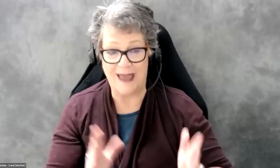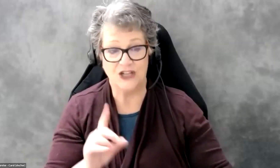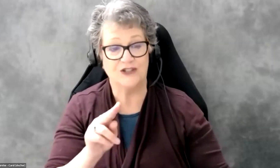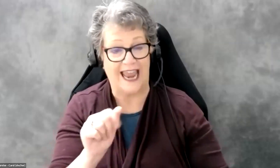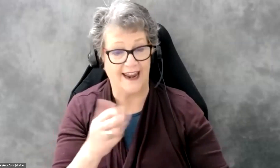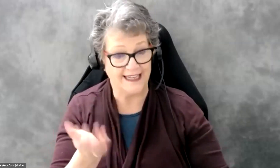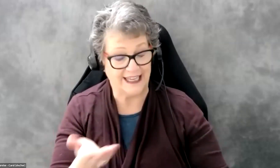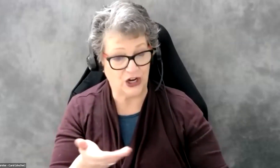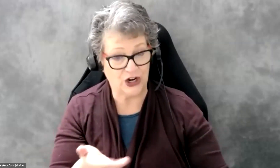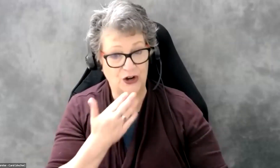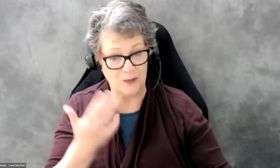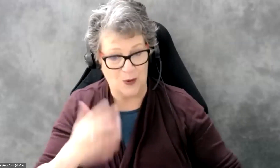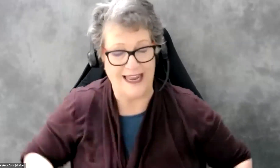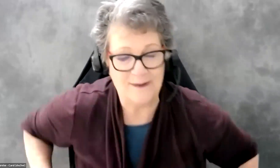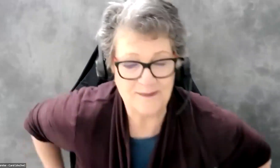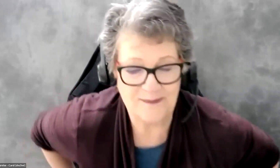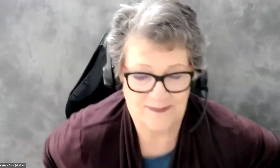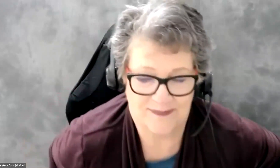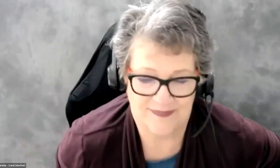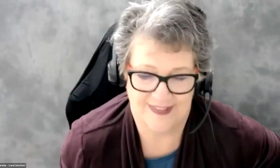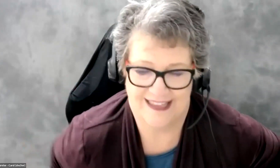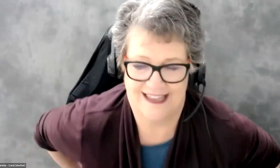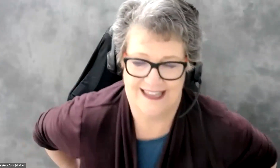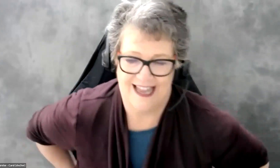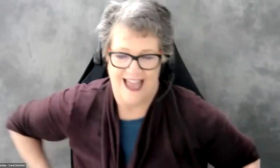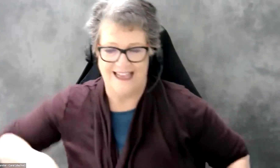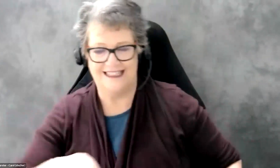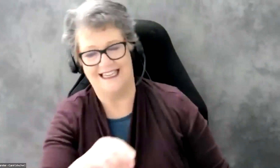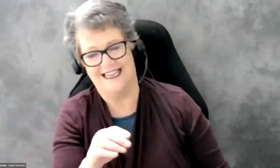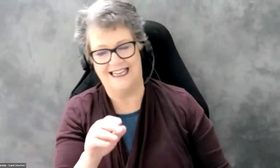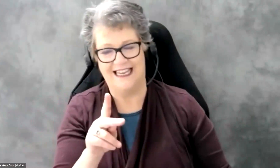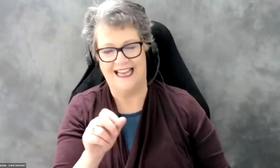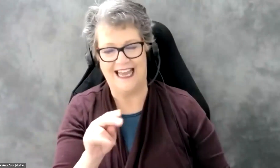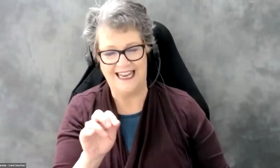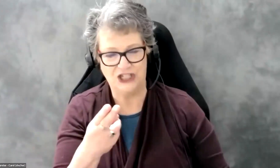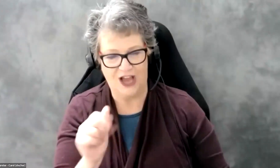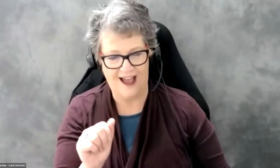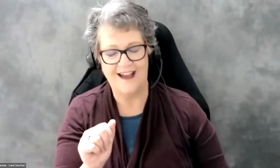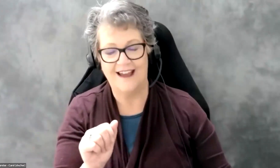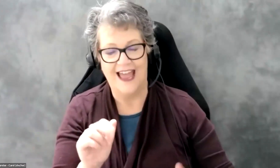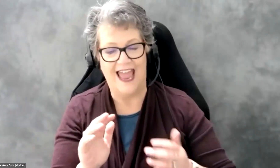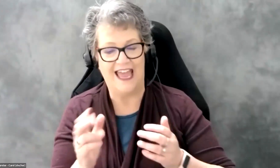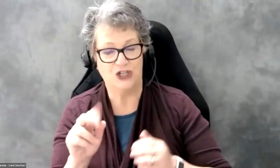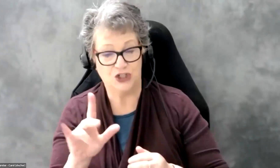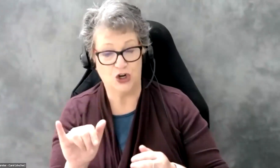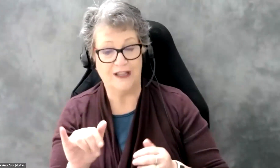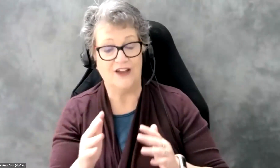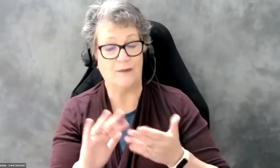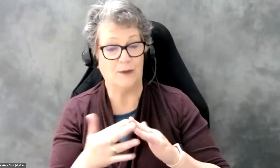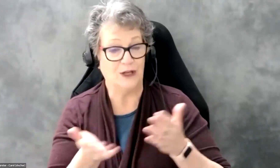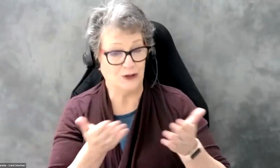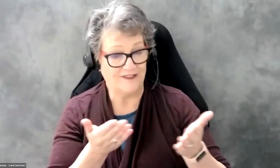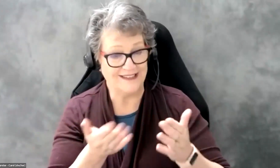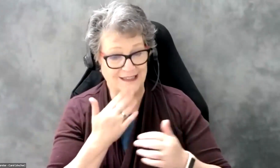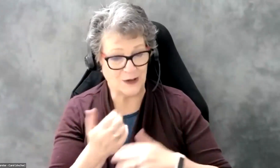is on. Good morning, Dana. And I see Kanisha as well, client services manager. And Shirley from community services. Good